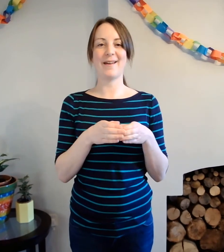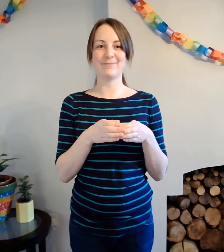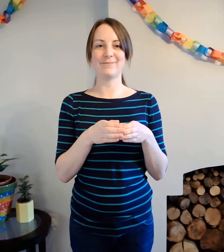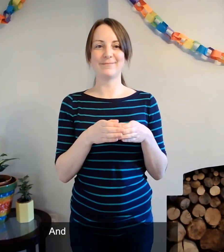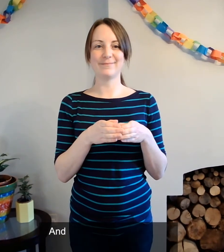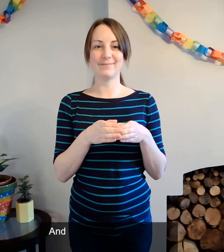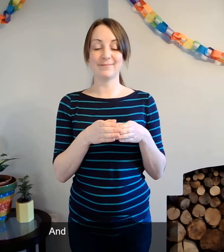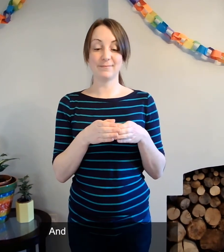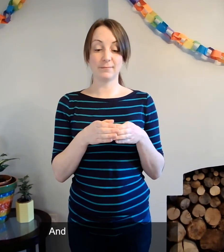And